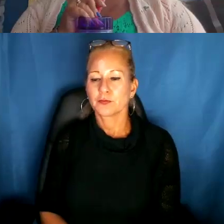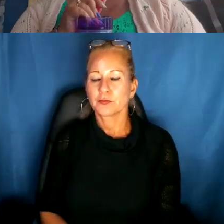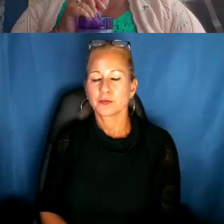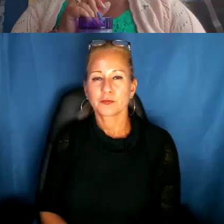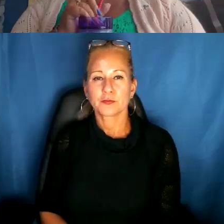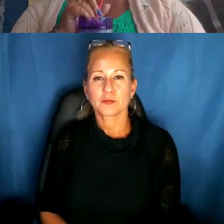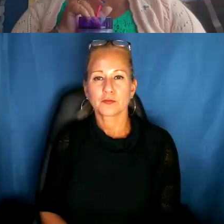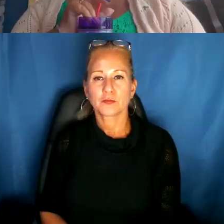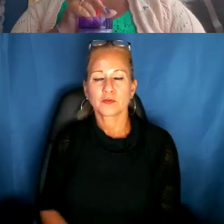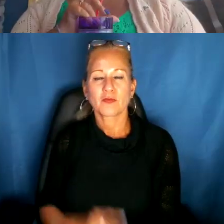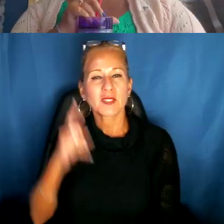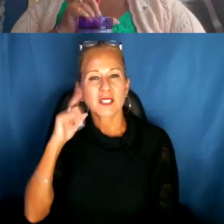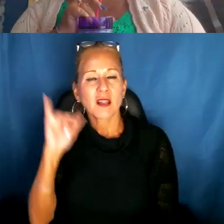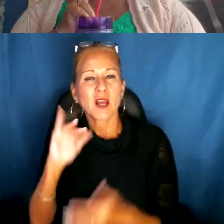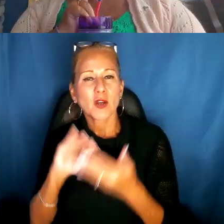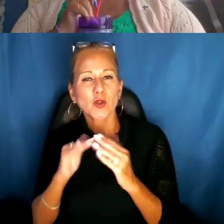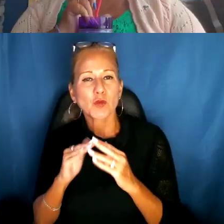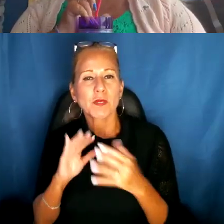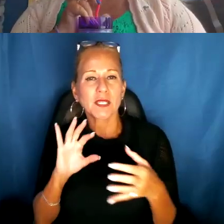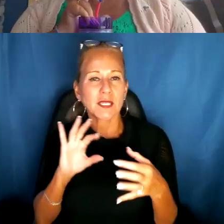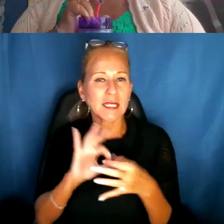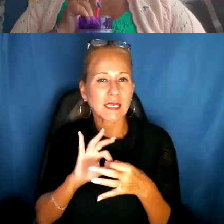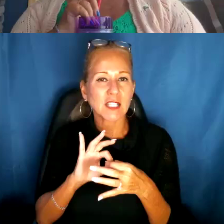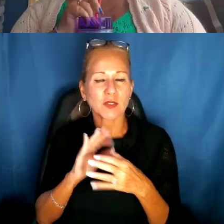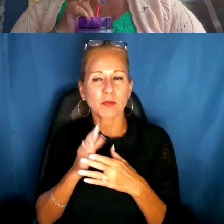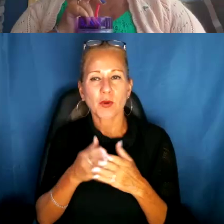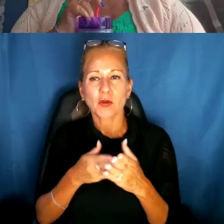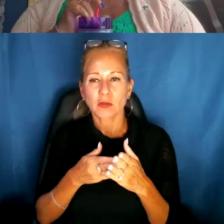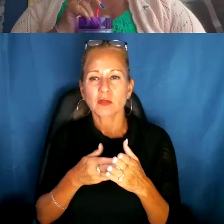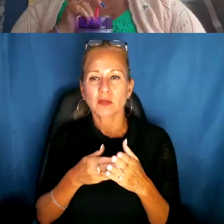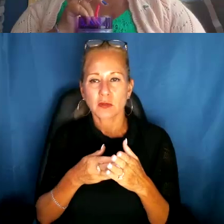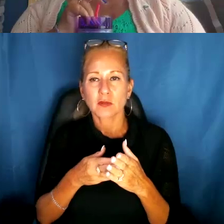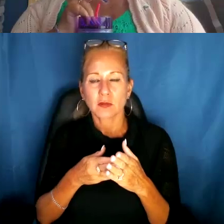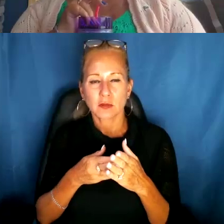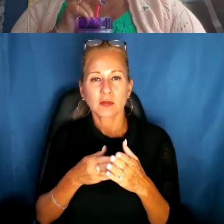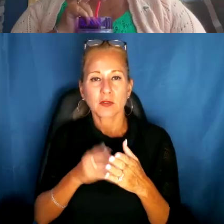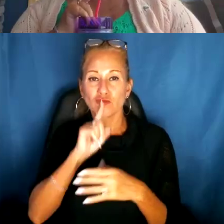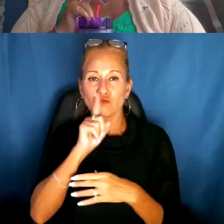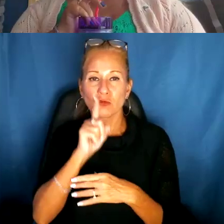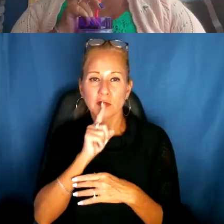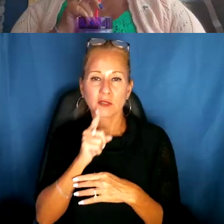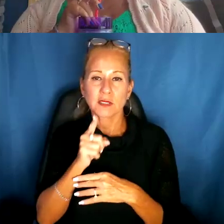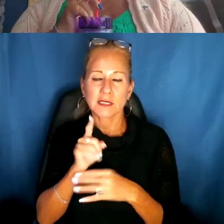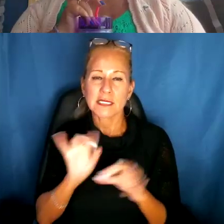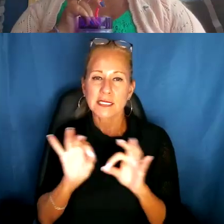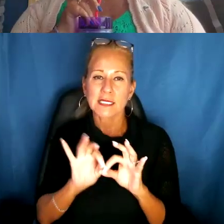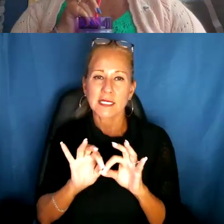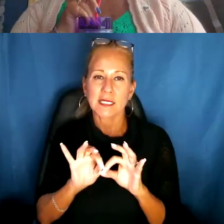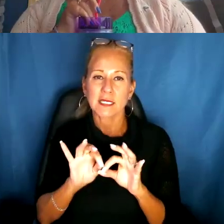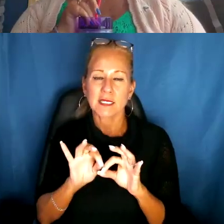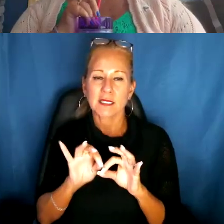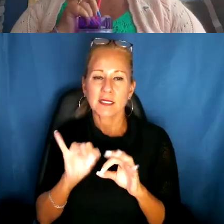that community connection piece, you know, is really going to be key in some of those